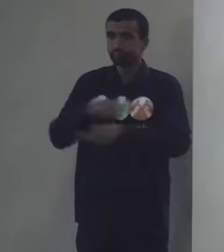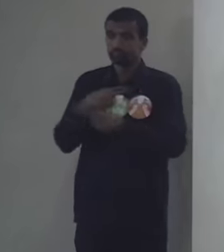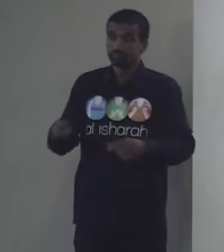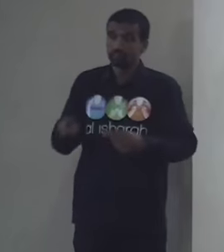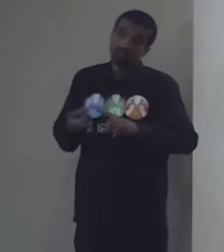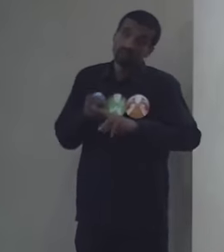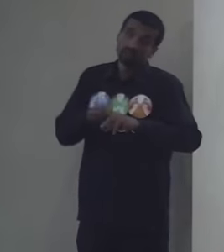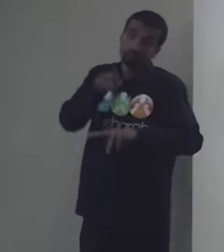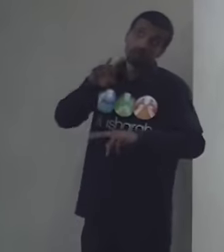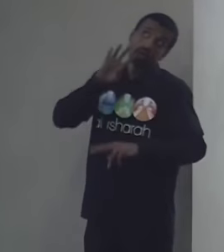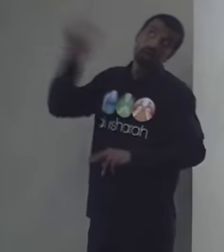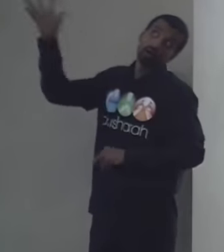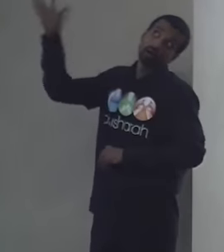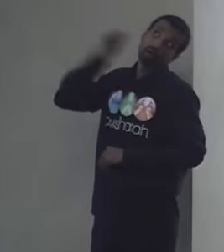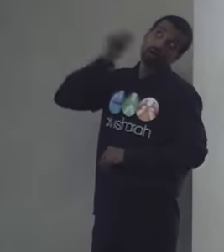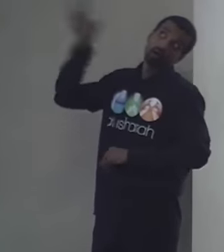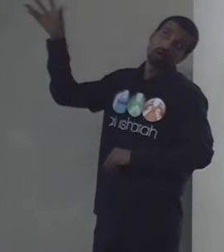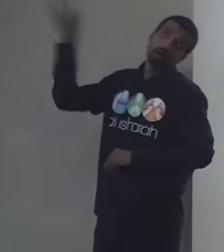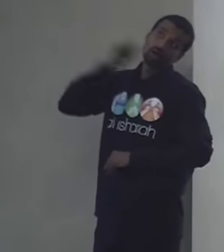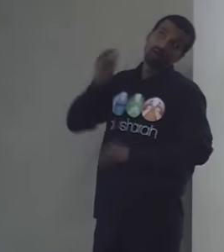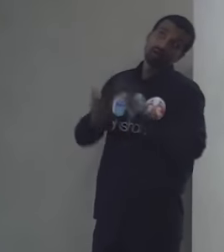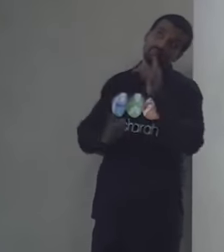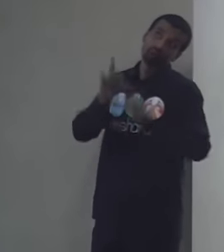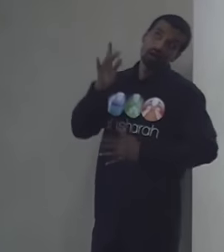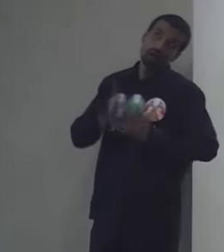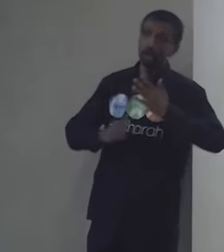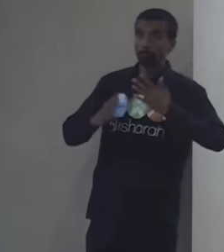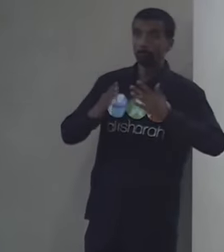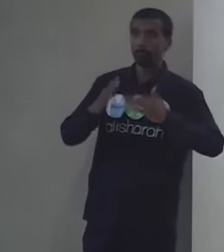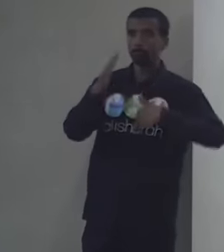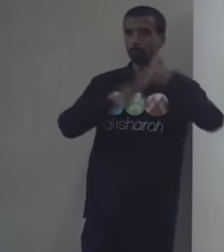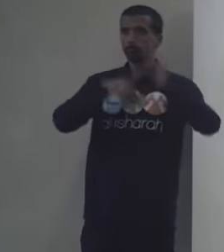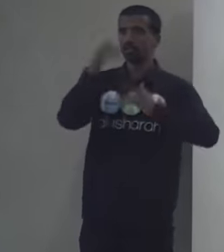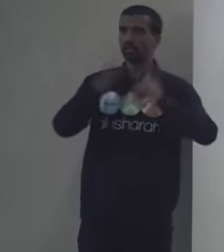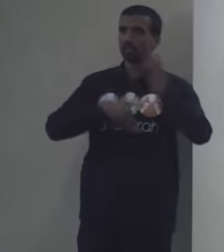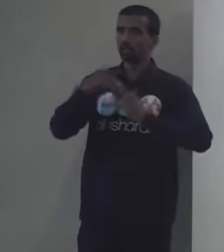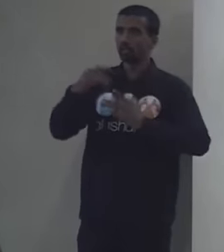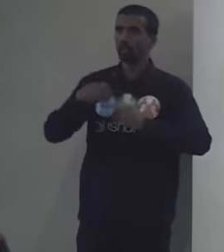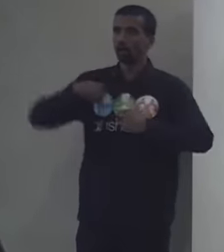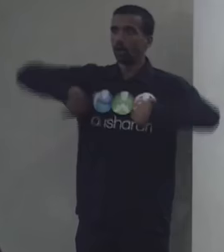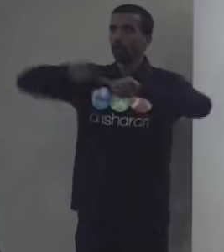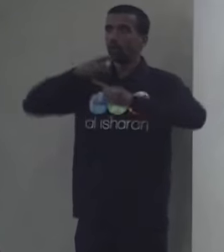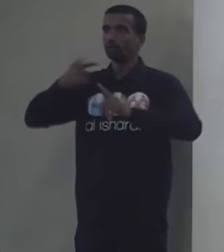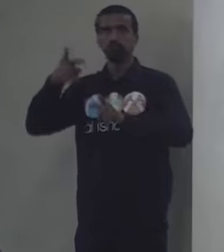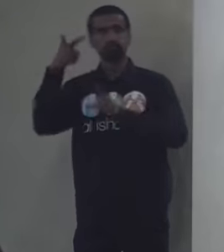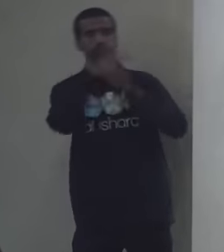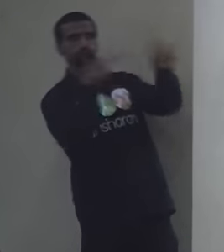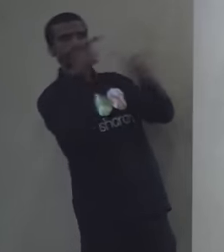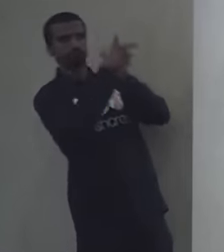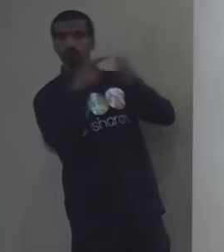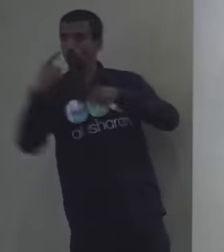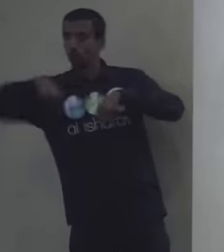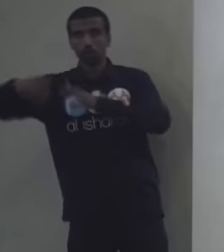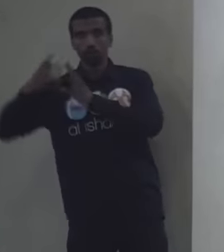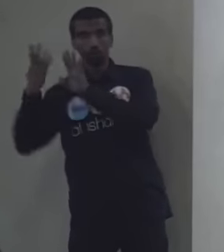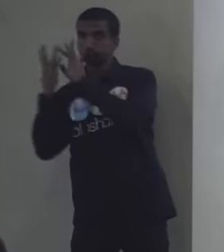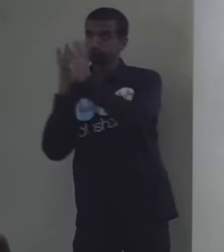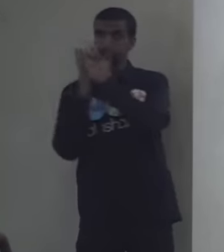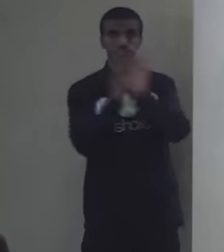please exit the building. If there's an announcement made, there's a fire, there, please exit the building, and there's no fire on your floor,